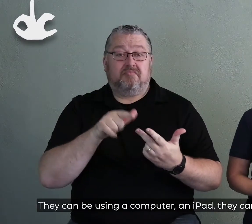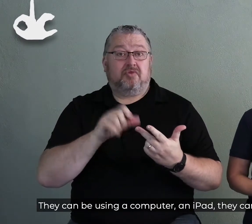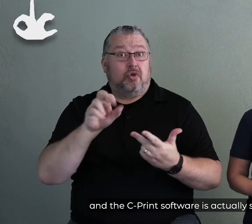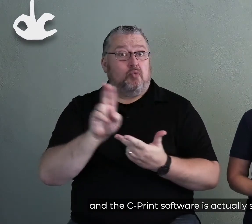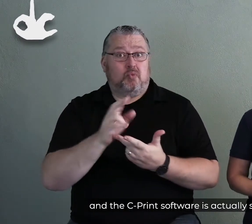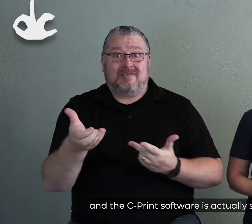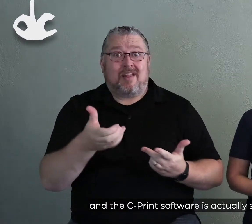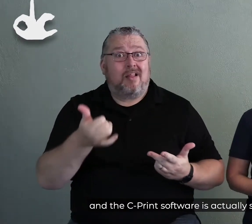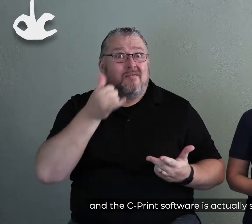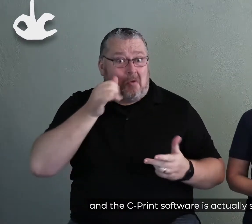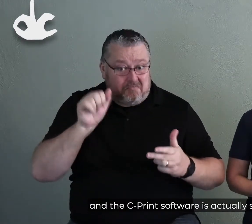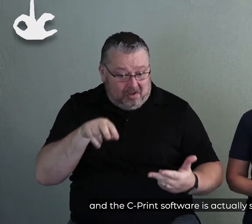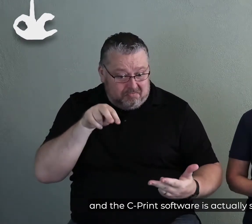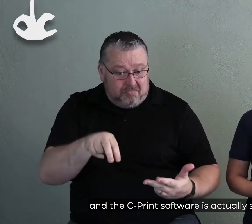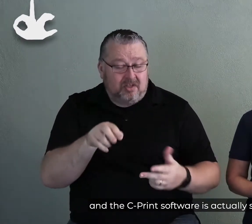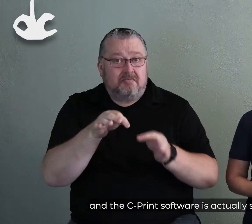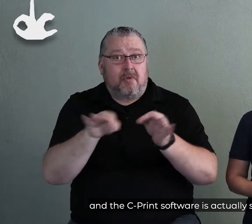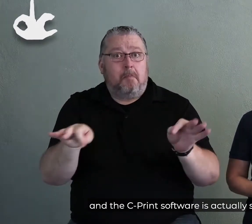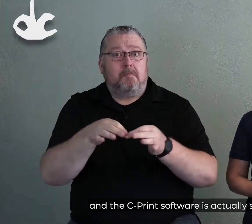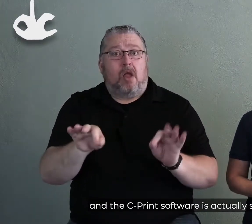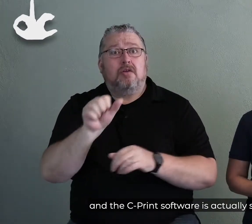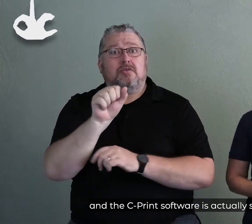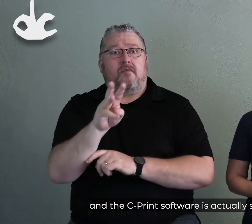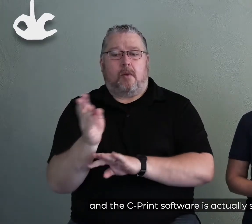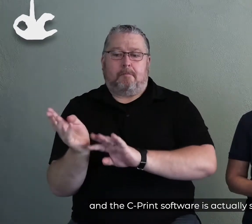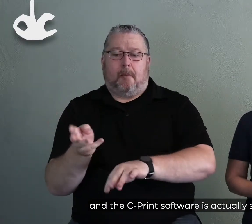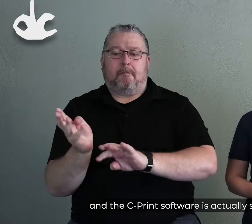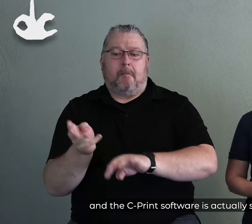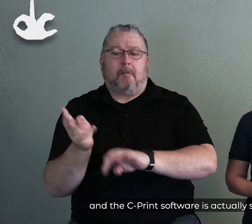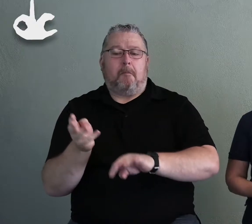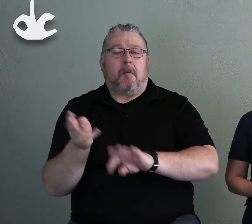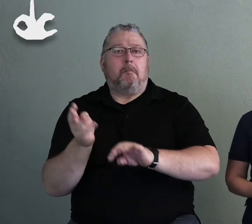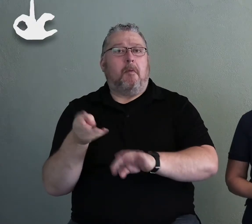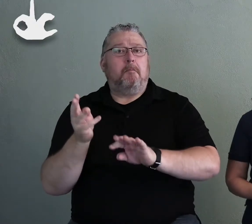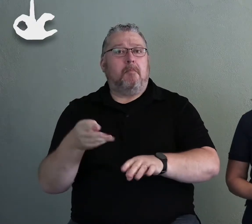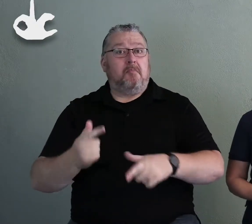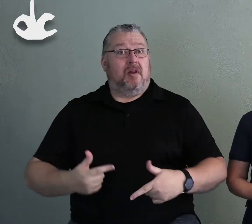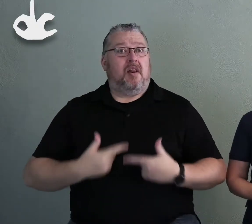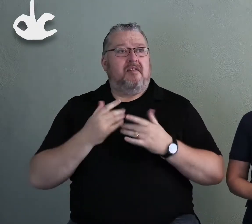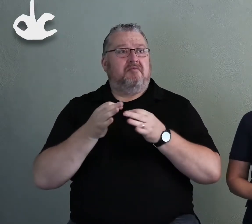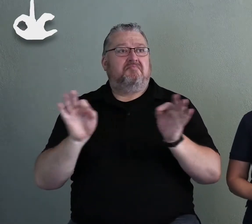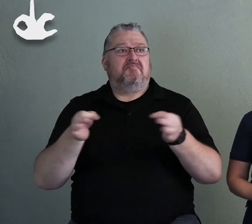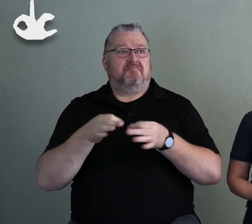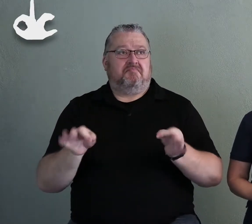using their cell phone, and the CPrint software is actually streaming live.